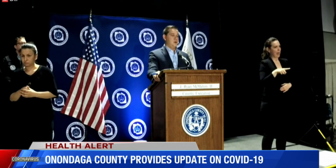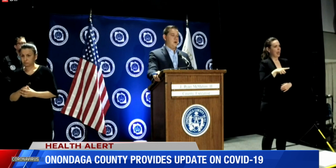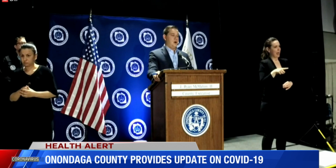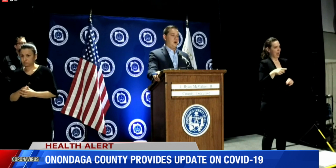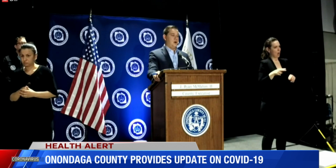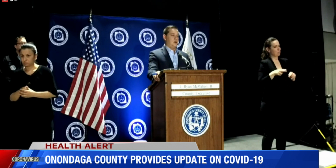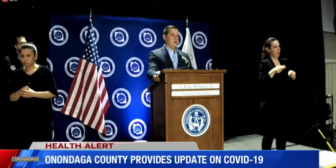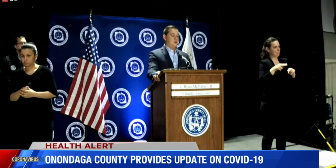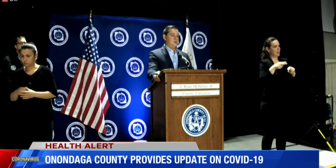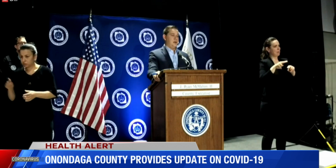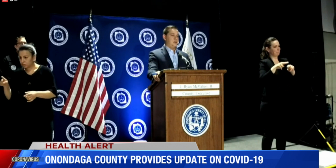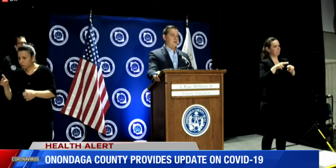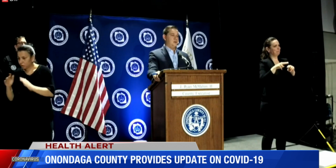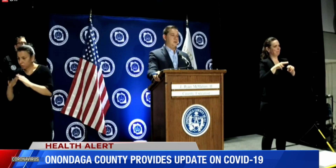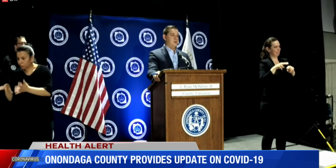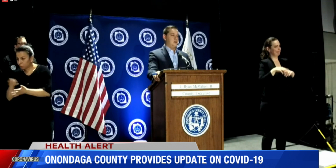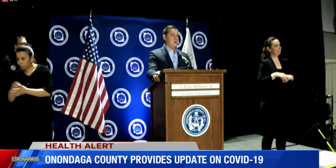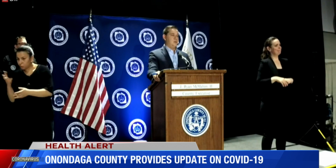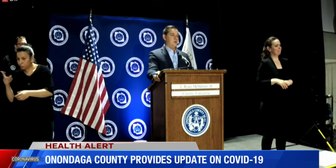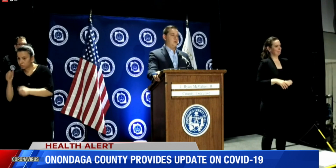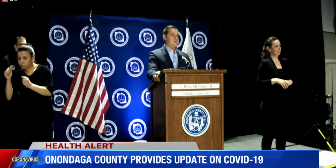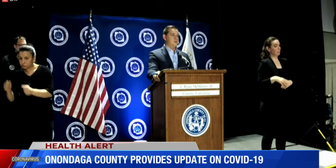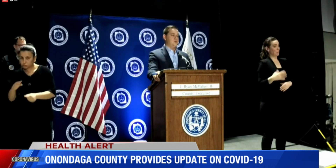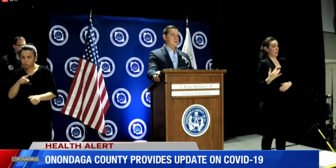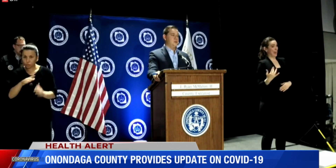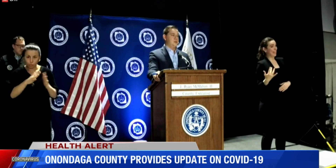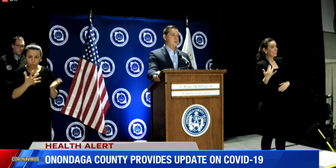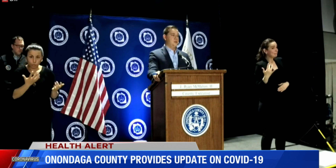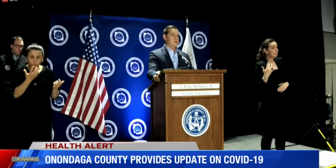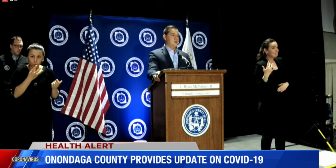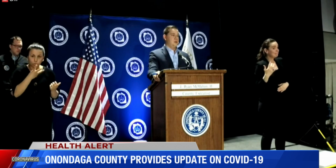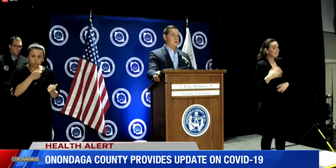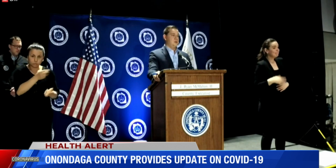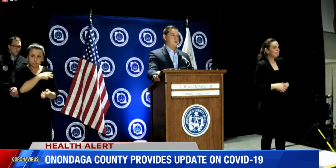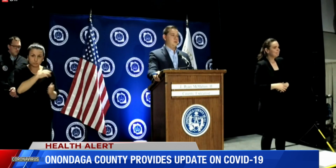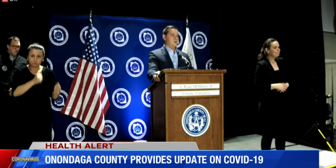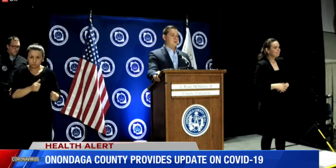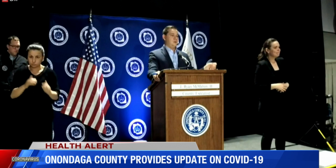patterns are that in neighborhoods you'll see